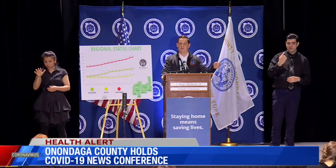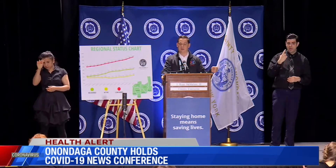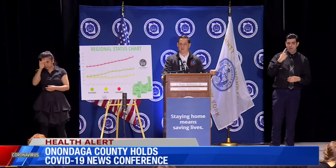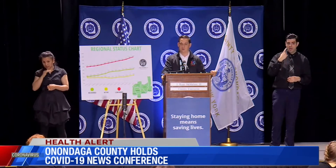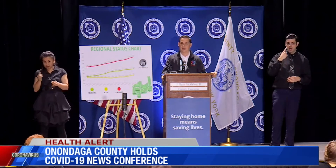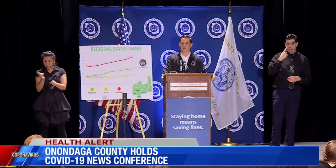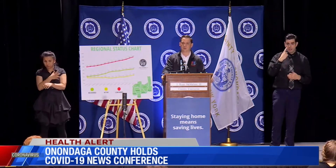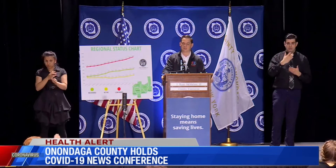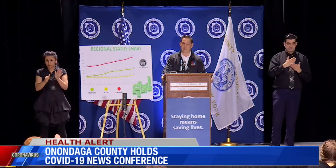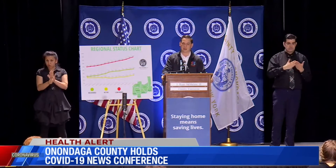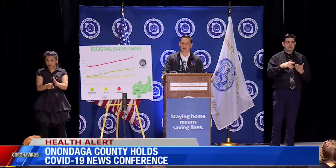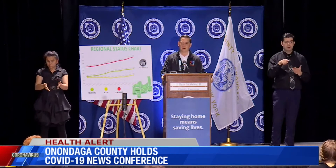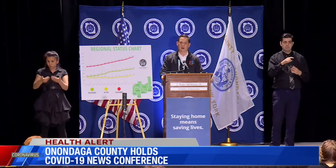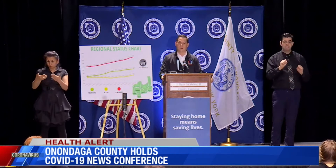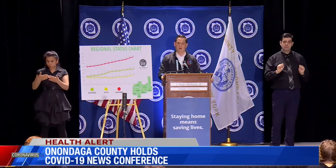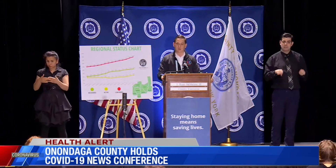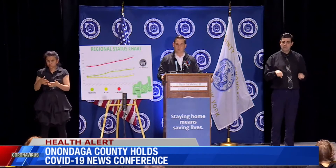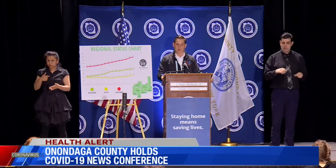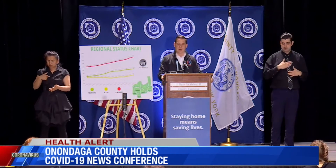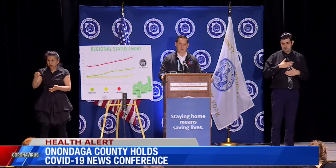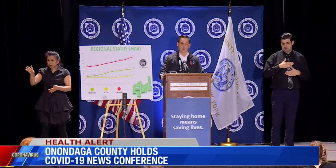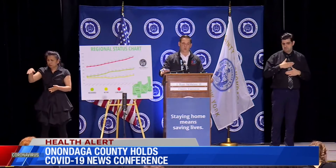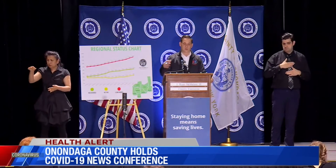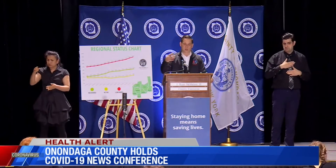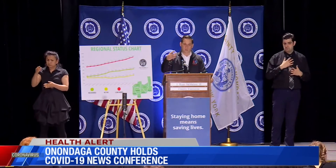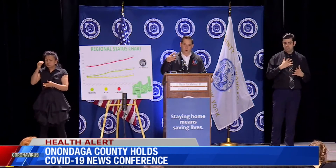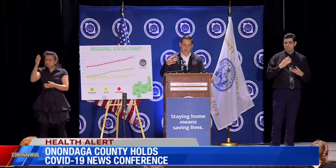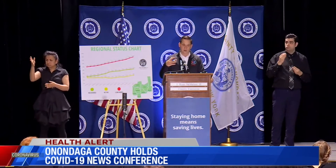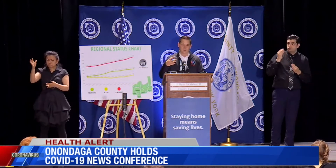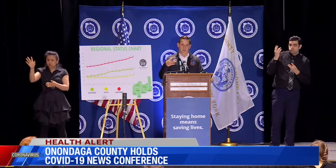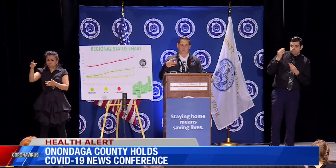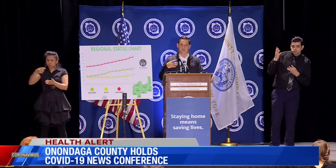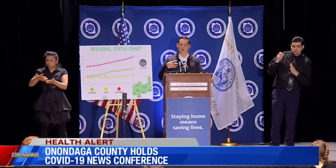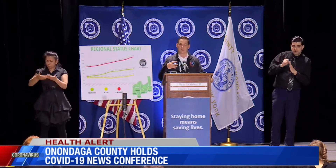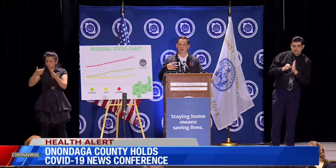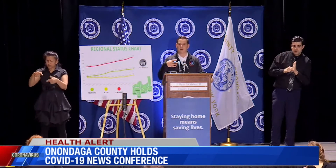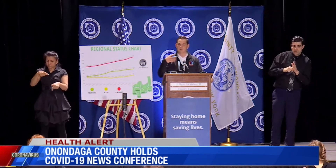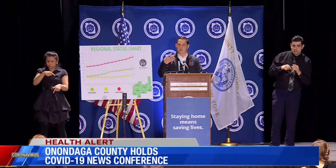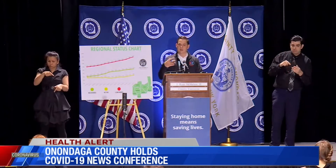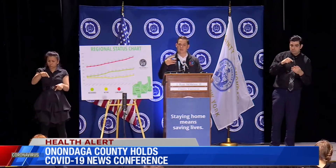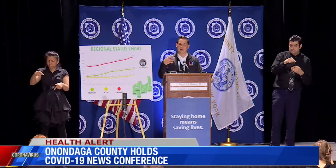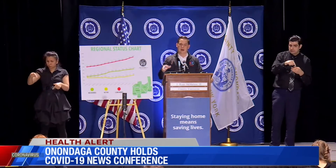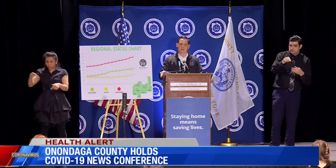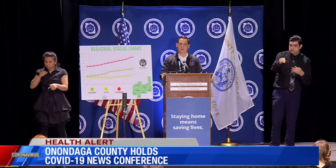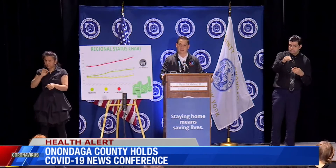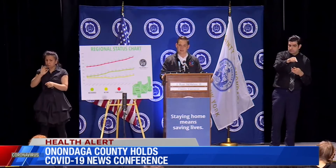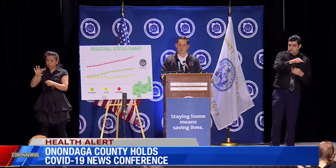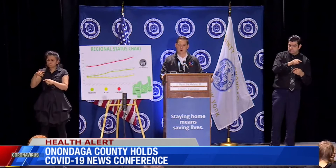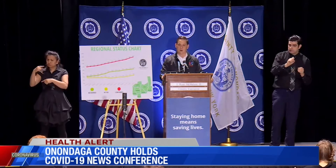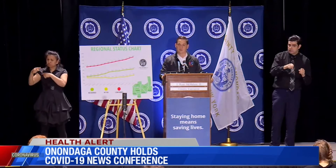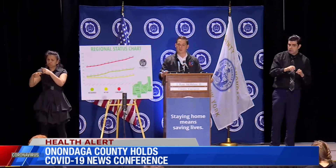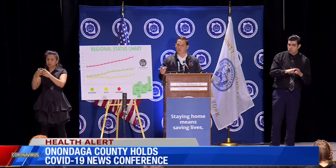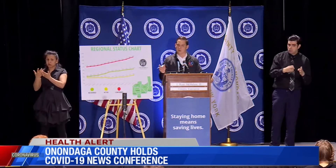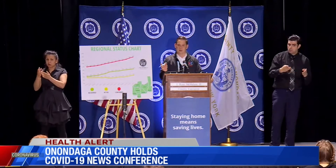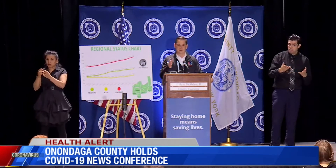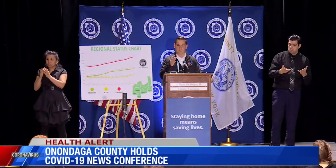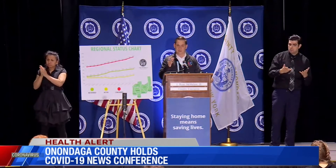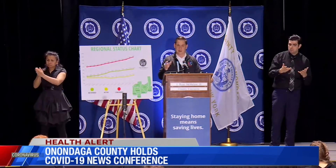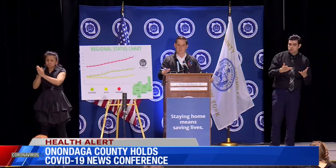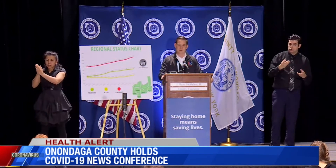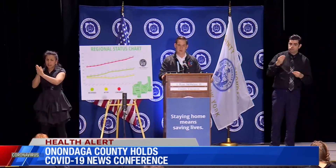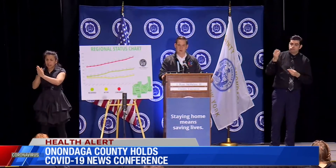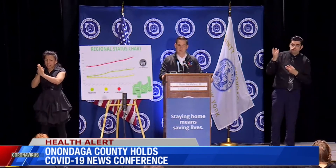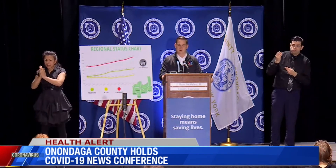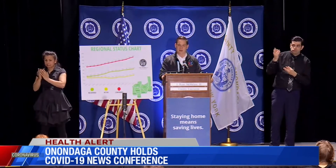and advocate for that to the state about doing that or loosening up regulations in this area so that this can happen? Yes, I will. I've been doing that this